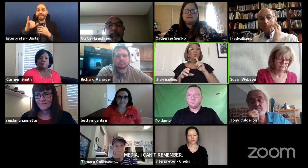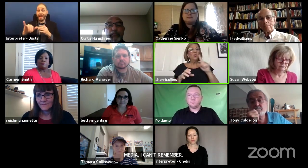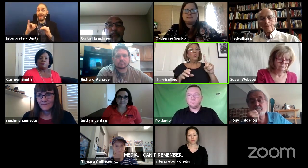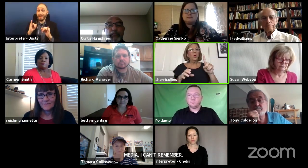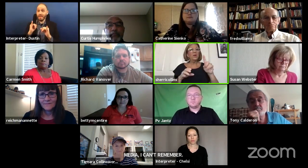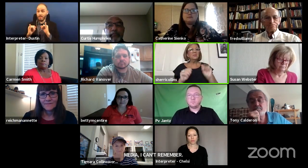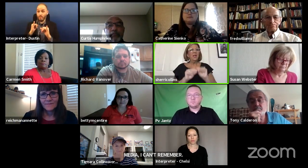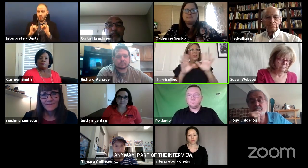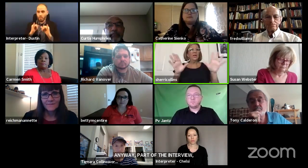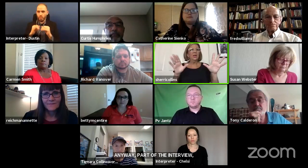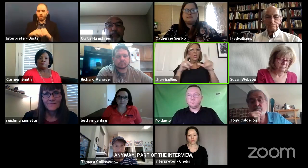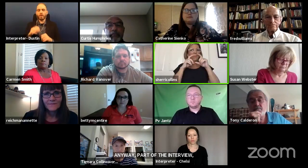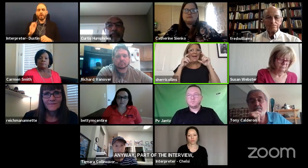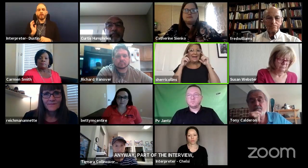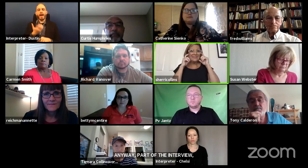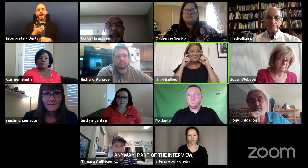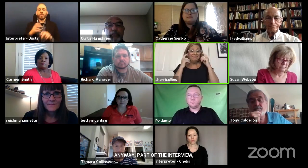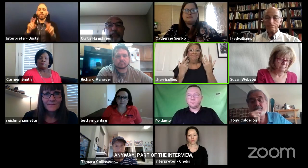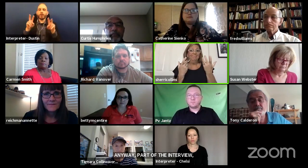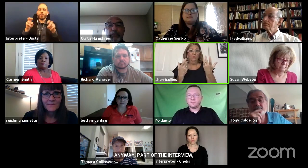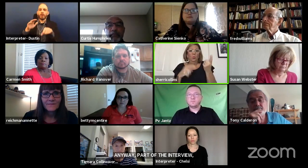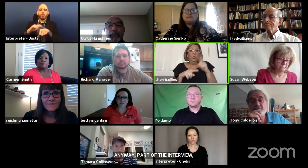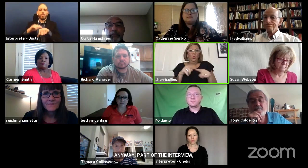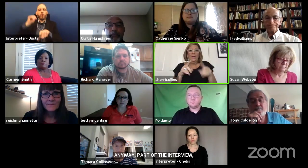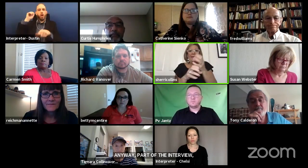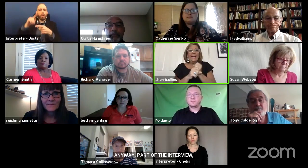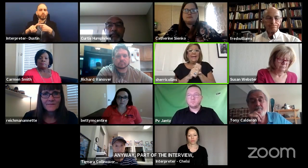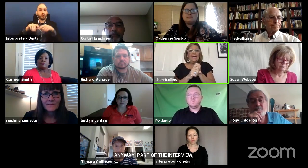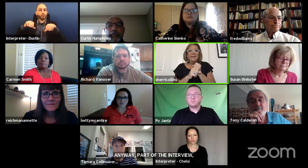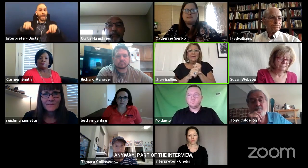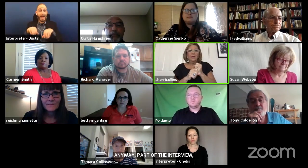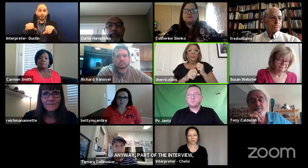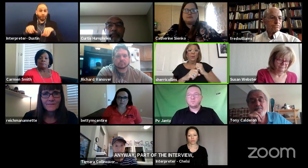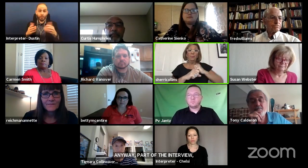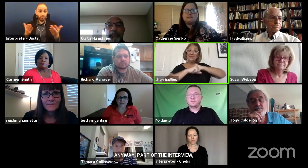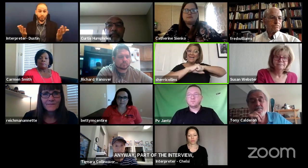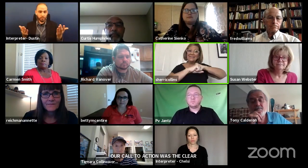action was the clear mask. We can't